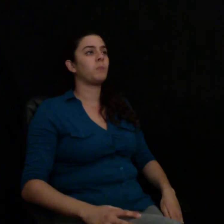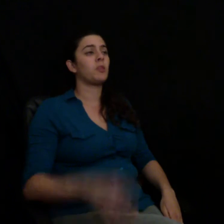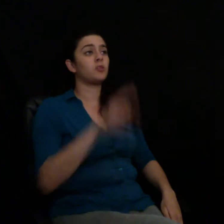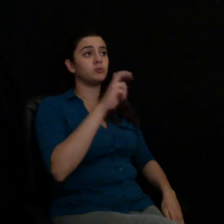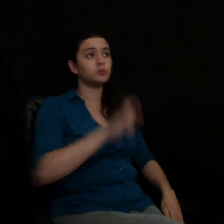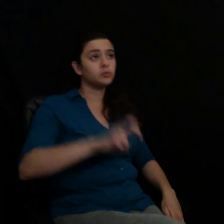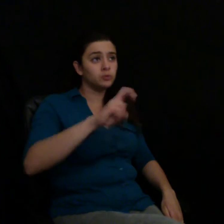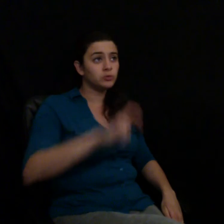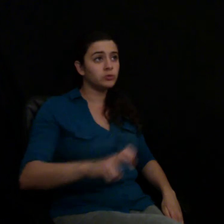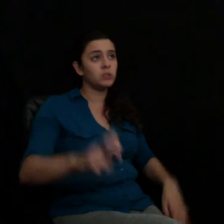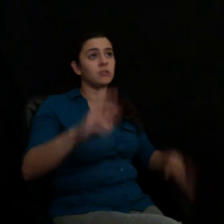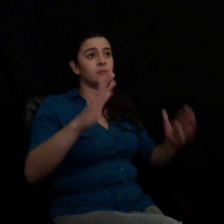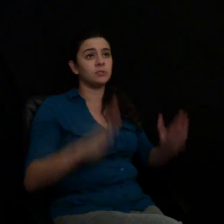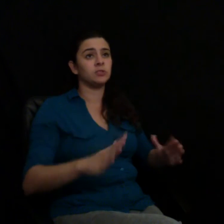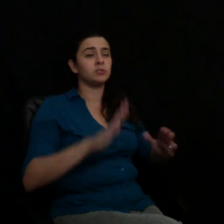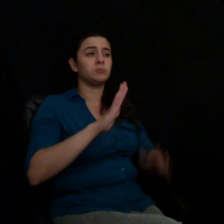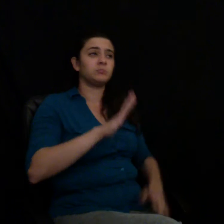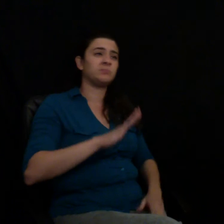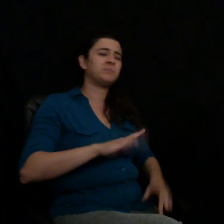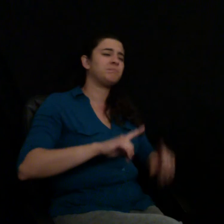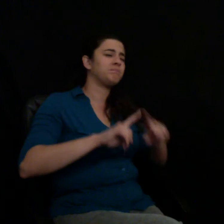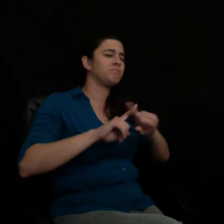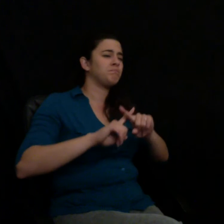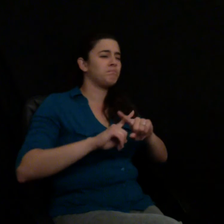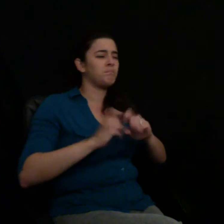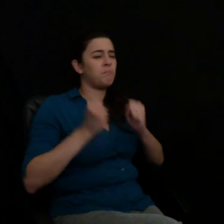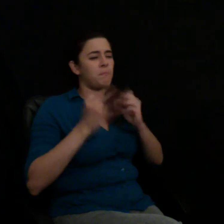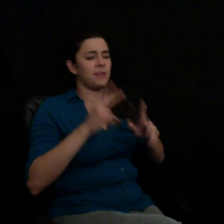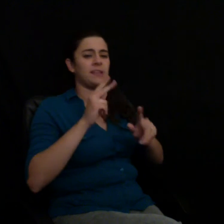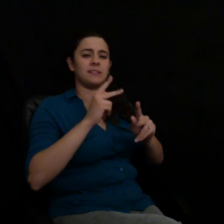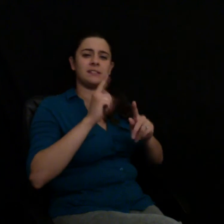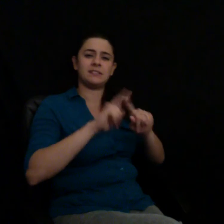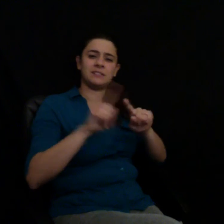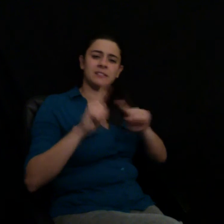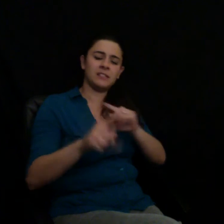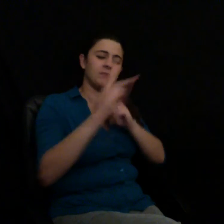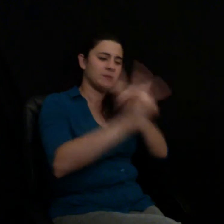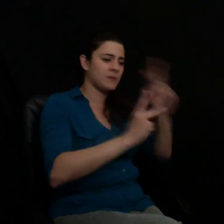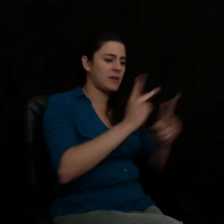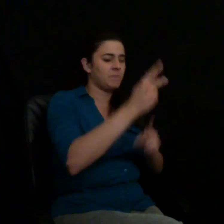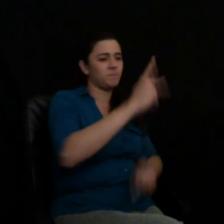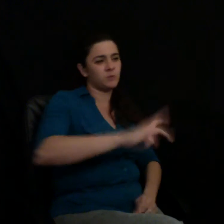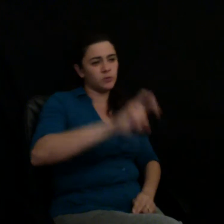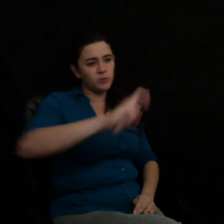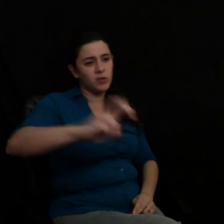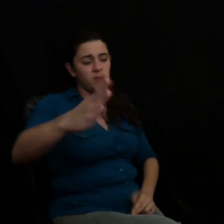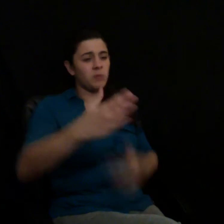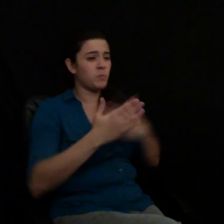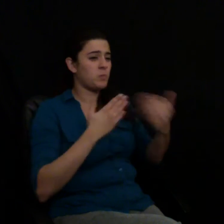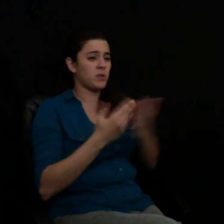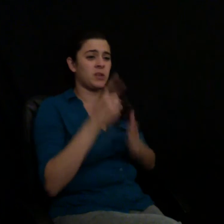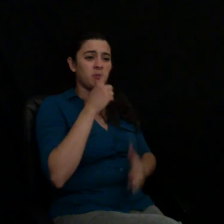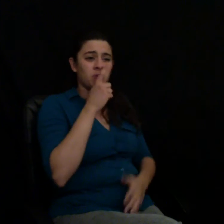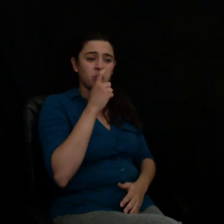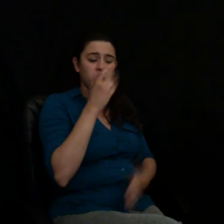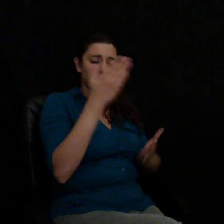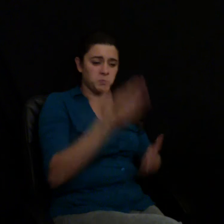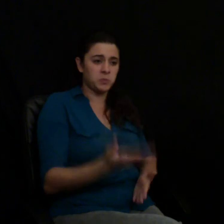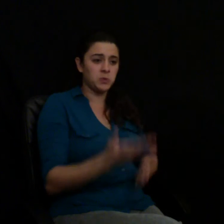a rubber tramper, whether you're a backpacker, whether you're a train hopper, whether you're a hitchhiker, no matter who you are, we're all family to each other, and we